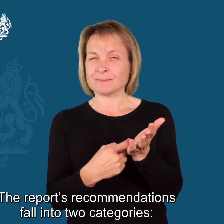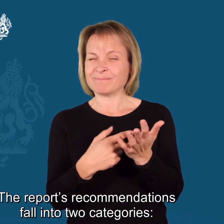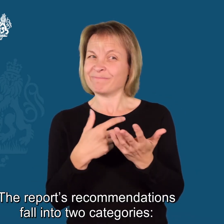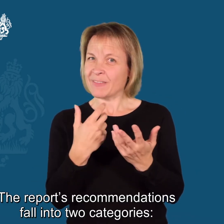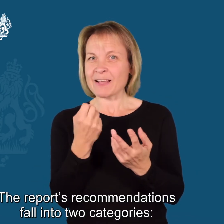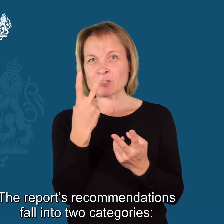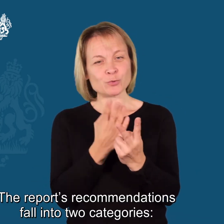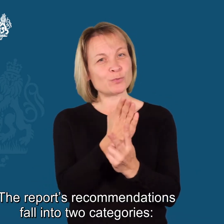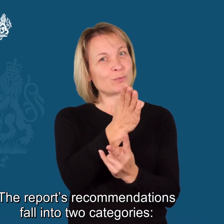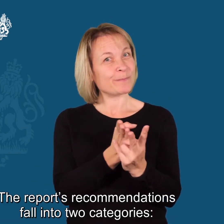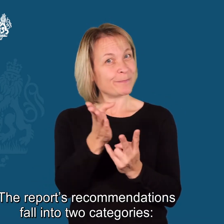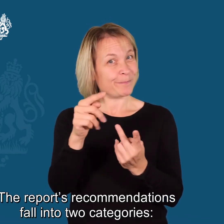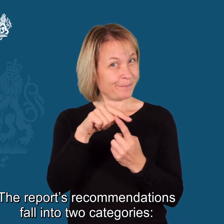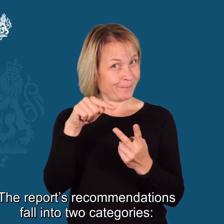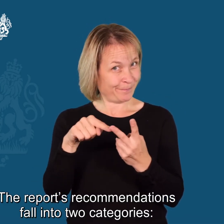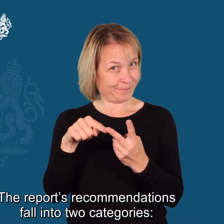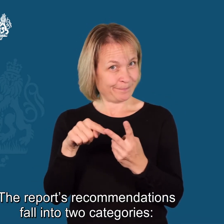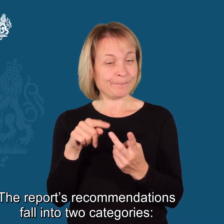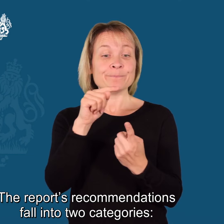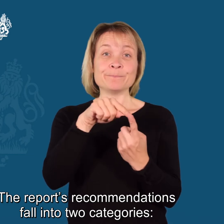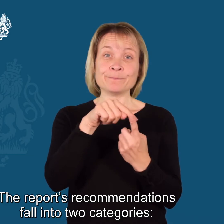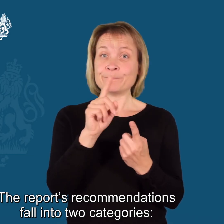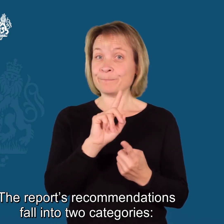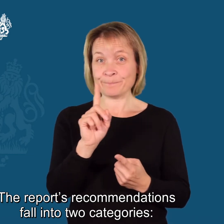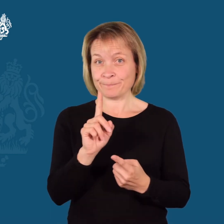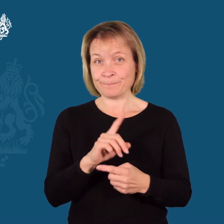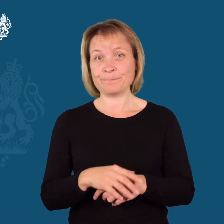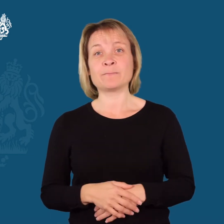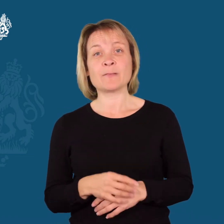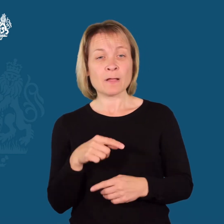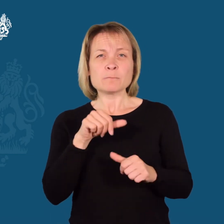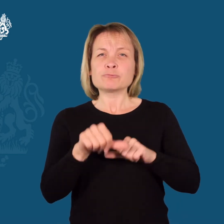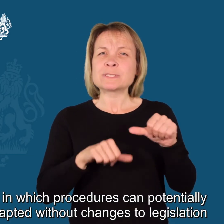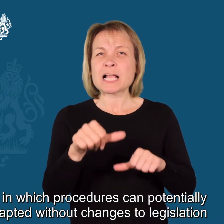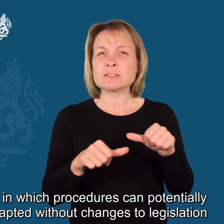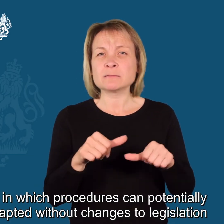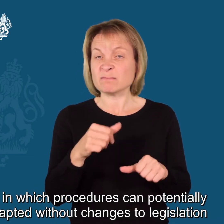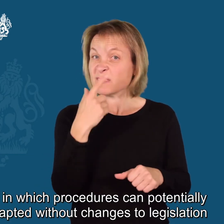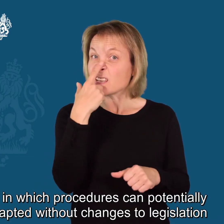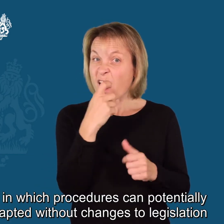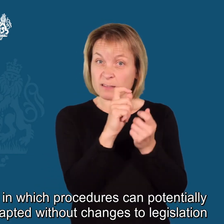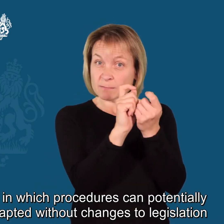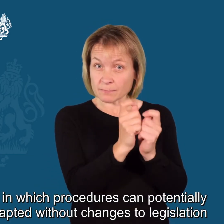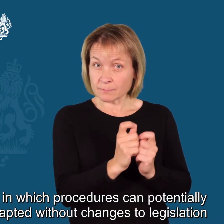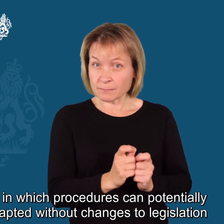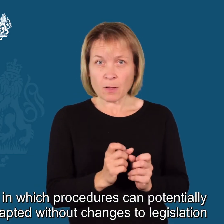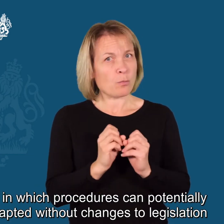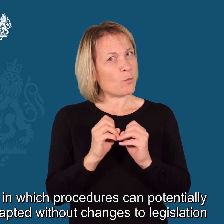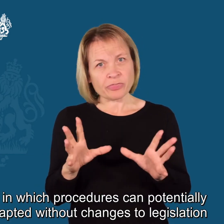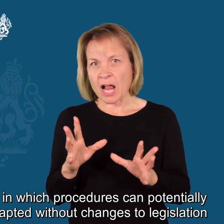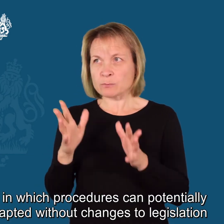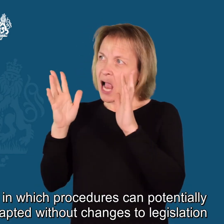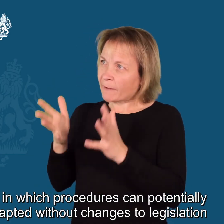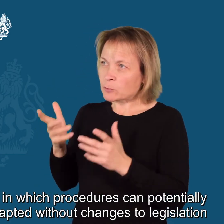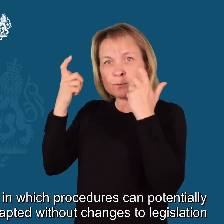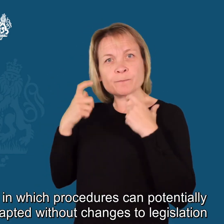The report's recommendations fall into two categories: those in which procedures can potentially be adapted without changes to